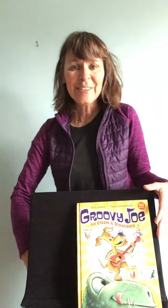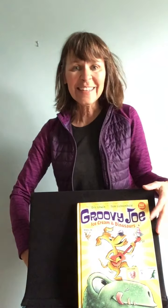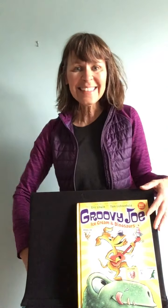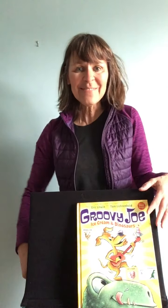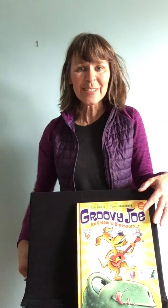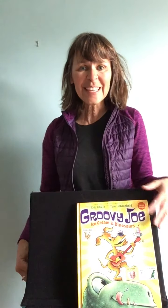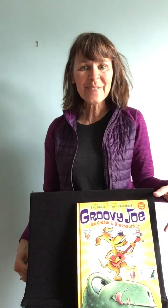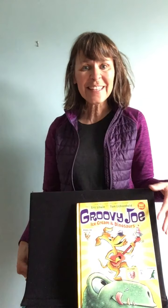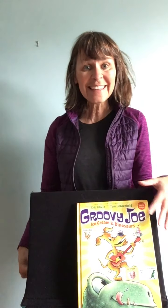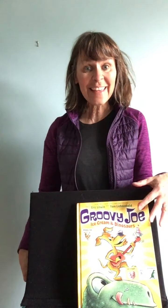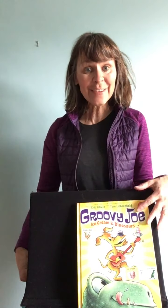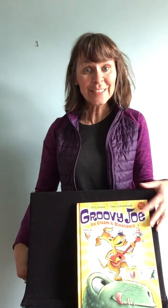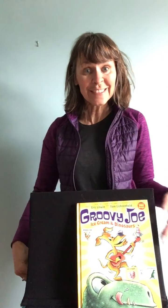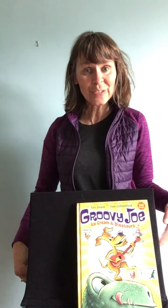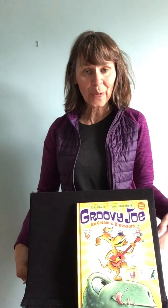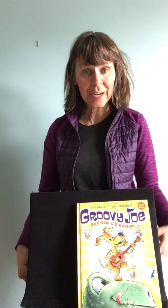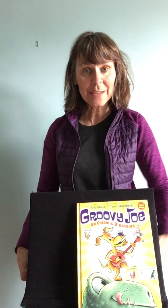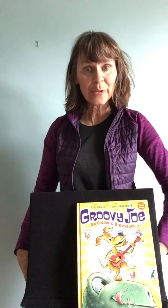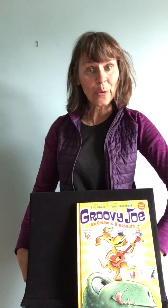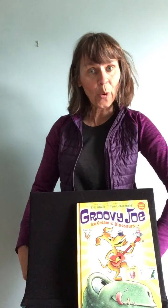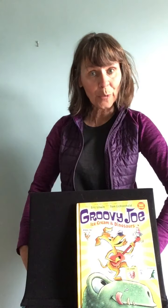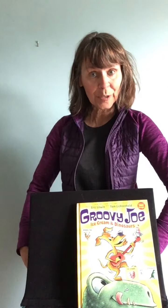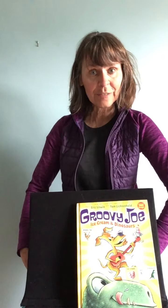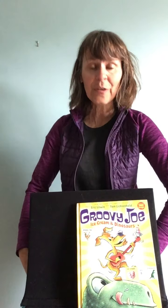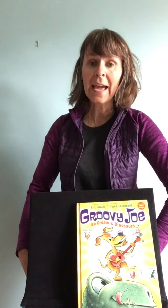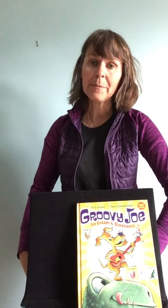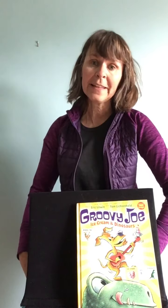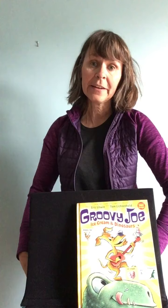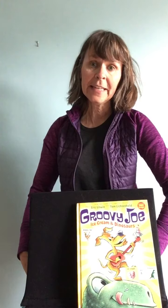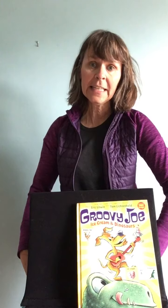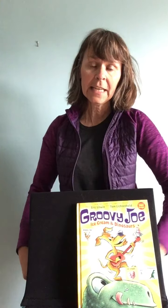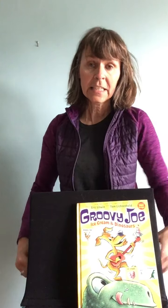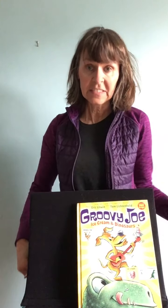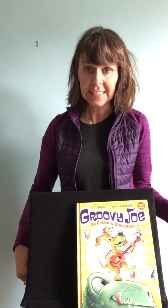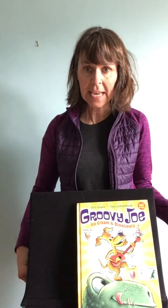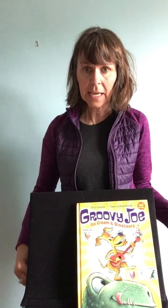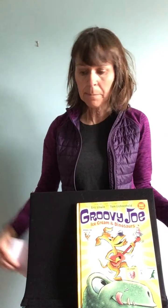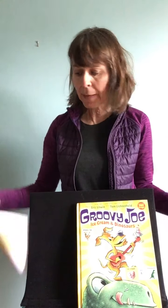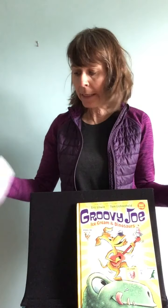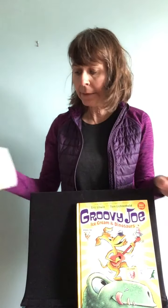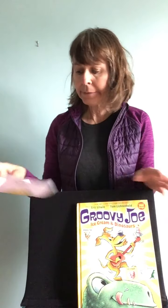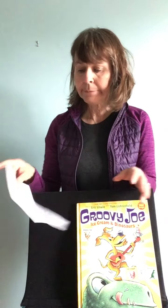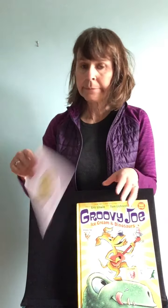everyone. We're going to read another story with core word vocabulary today, but